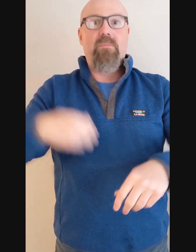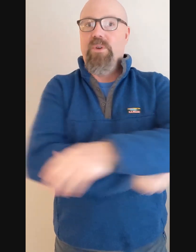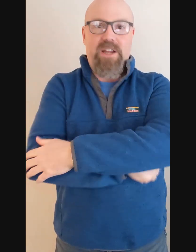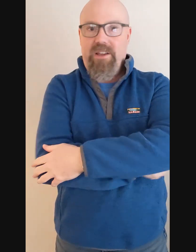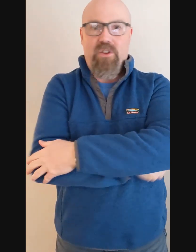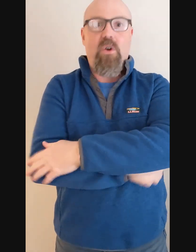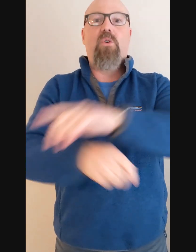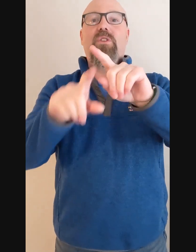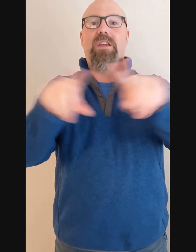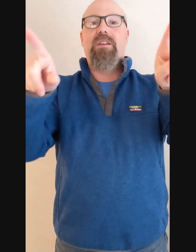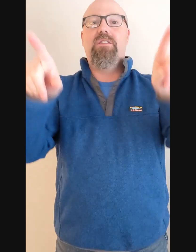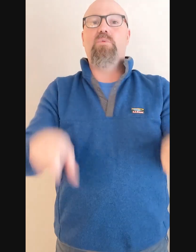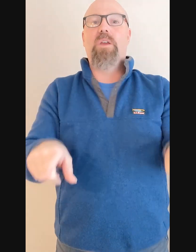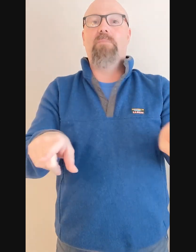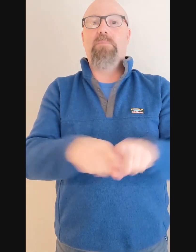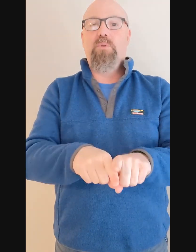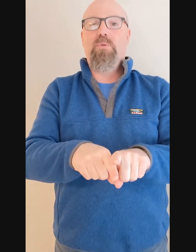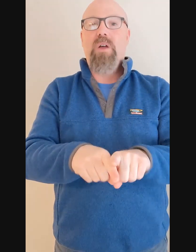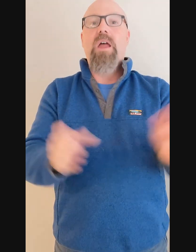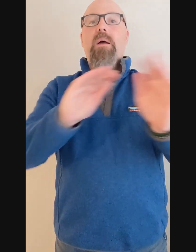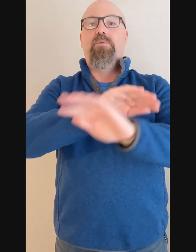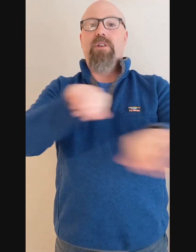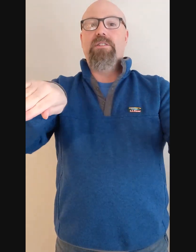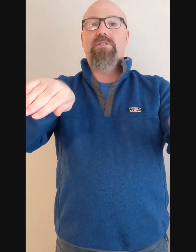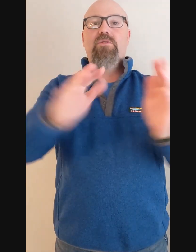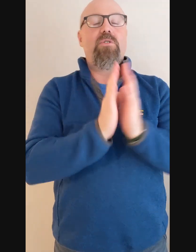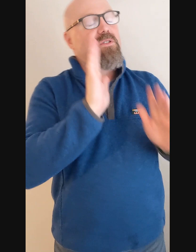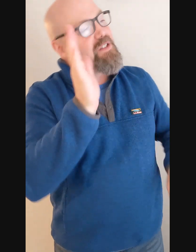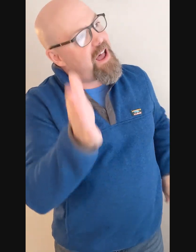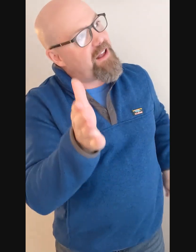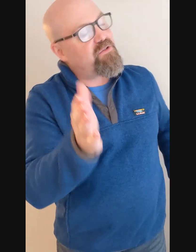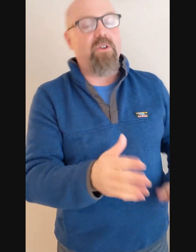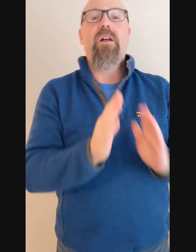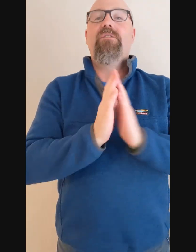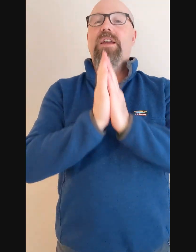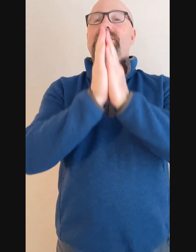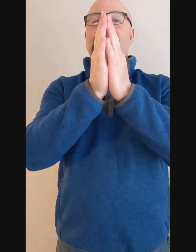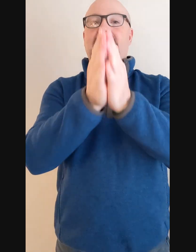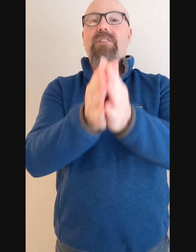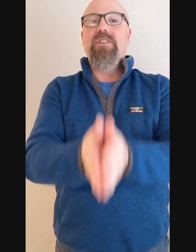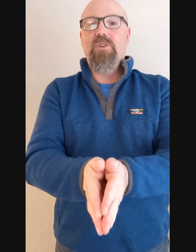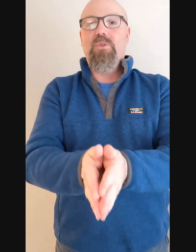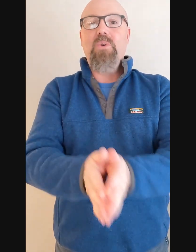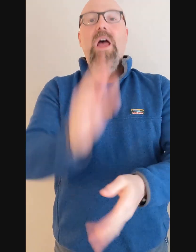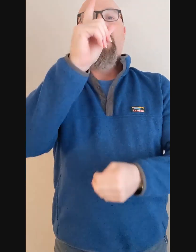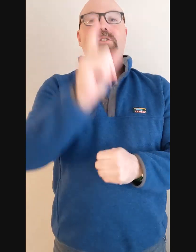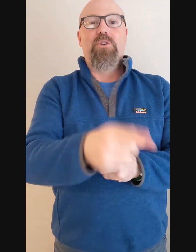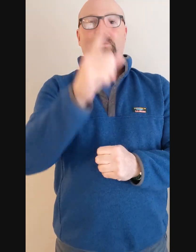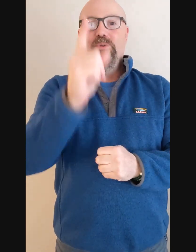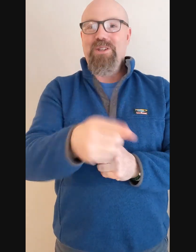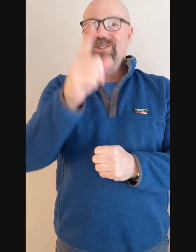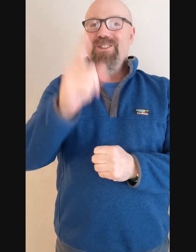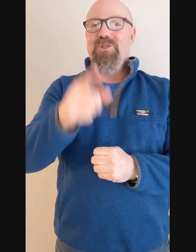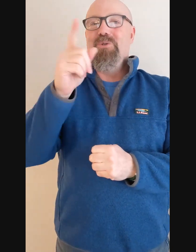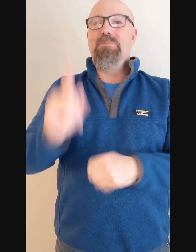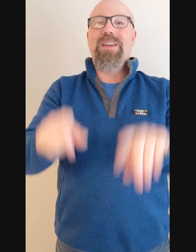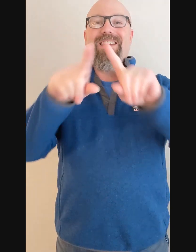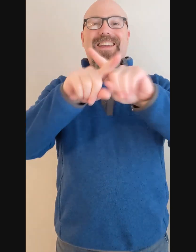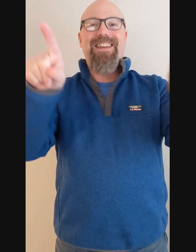When days are cold, in the swimming pool. Breaststroke, side stroke, fancy diving too. Don't you wish that you could be in